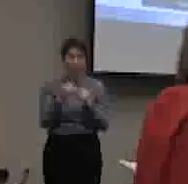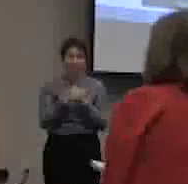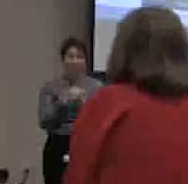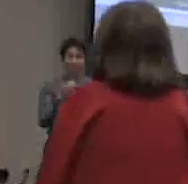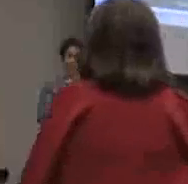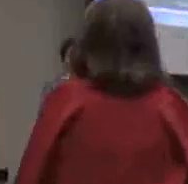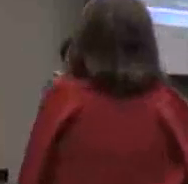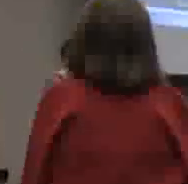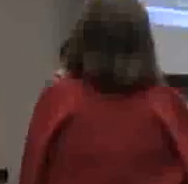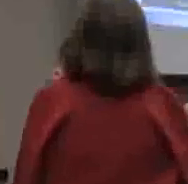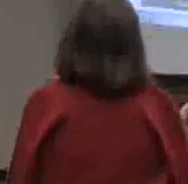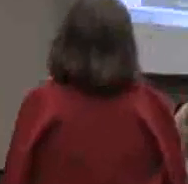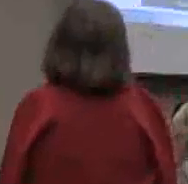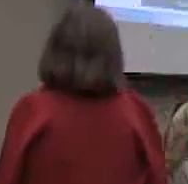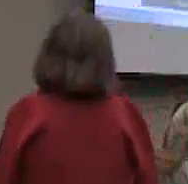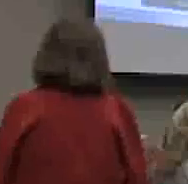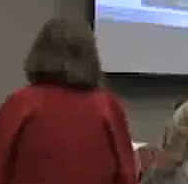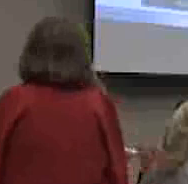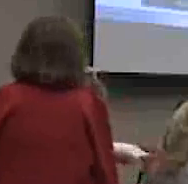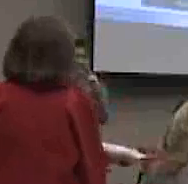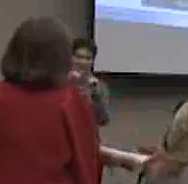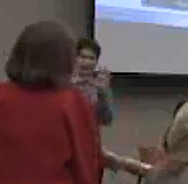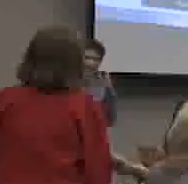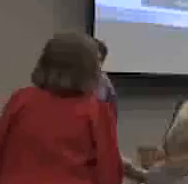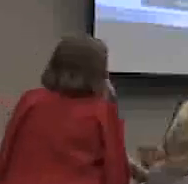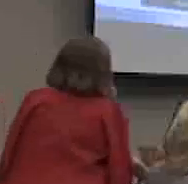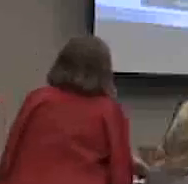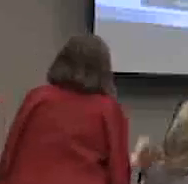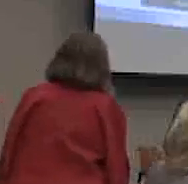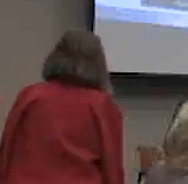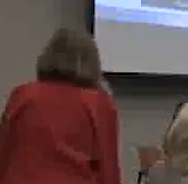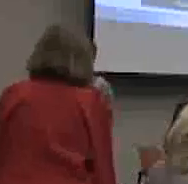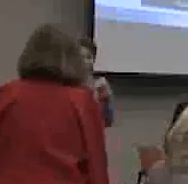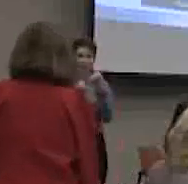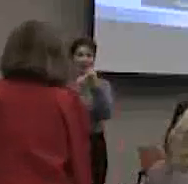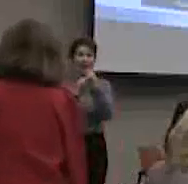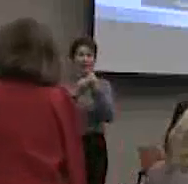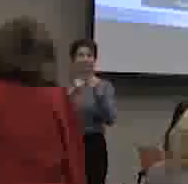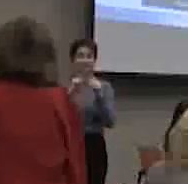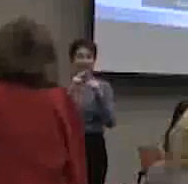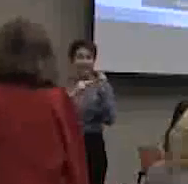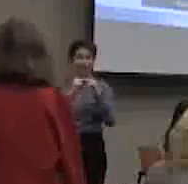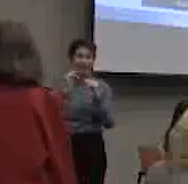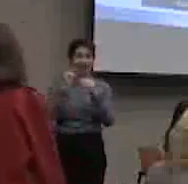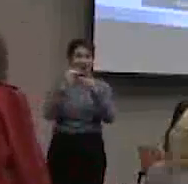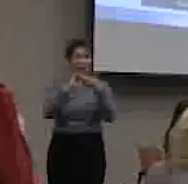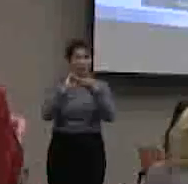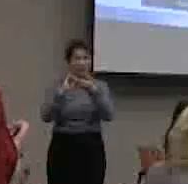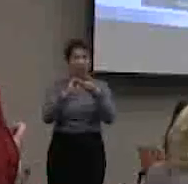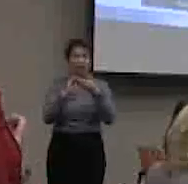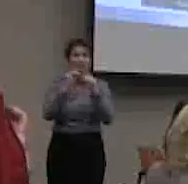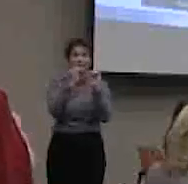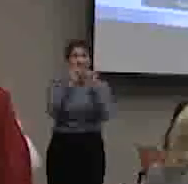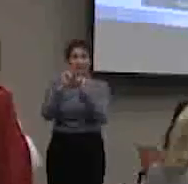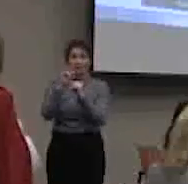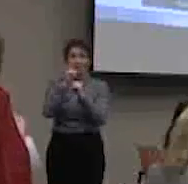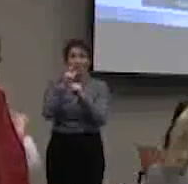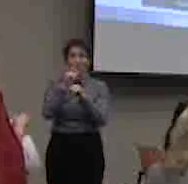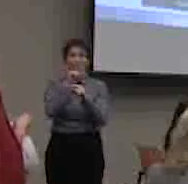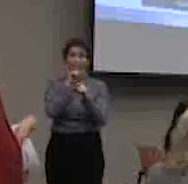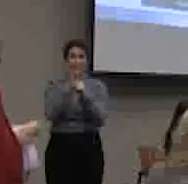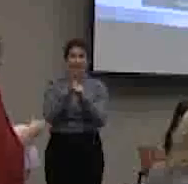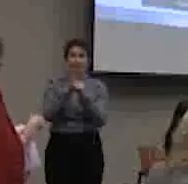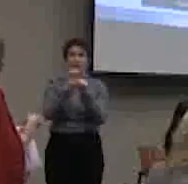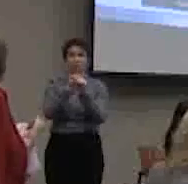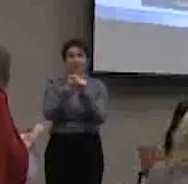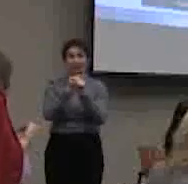an entity that people know and can rally behind, to build the coalition of individuals who are committed to and working on every day expanding access